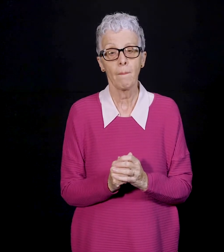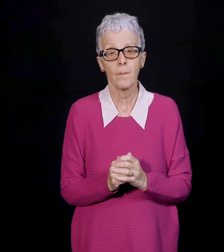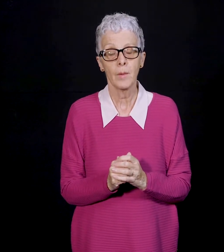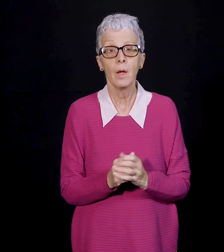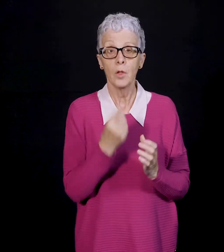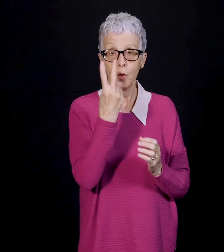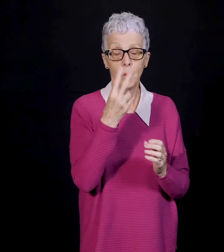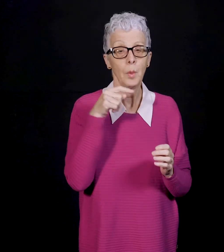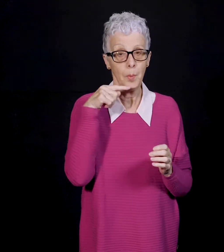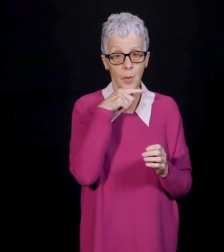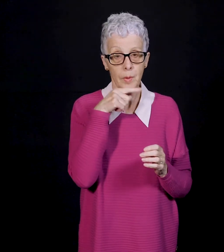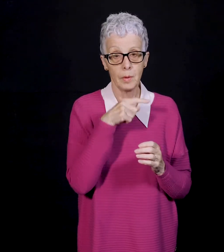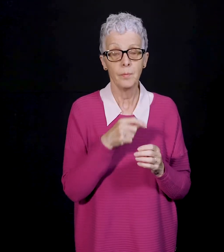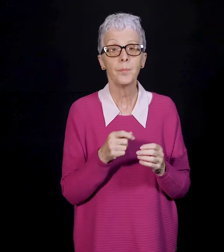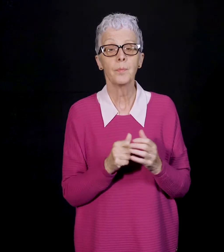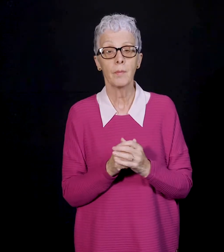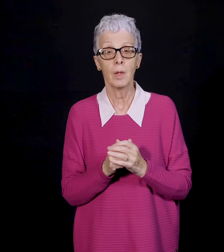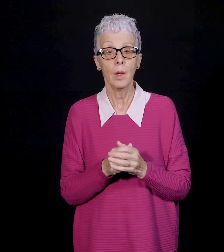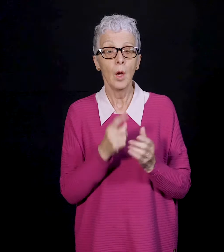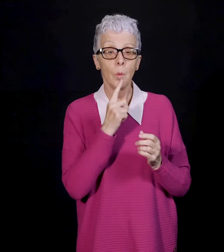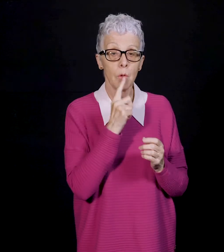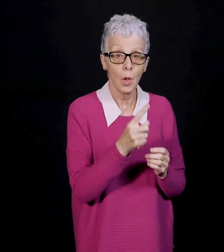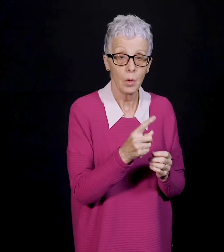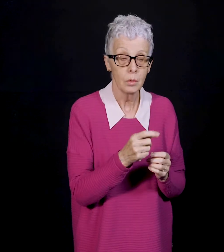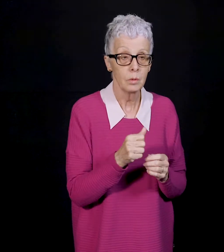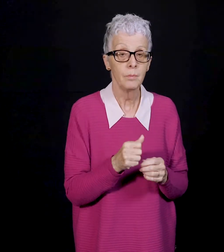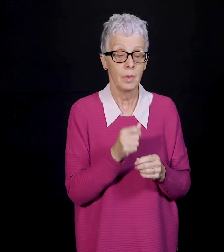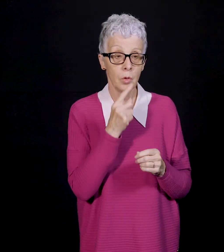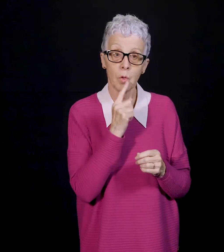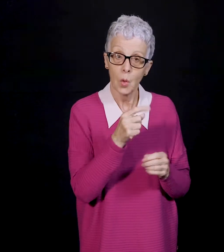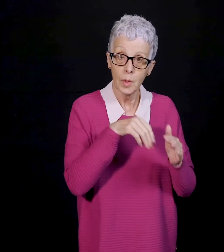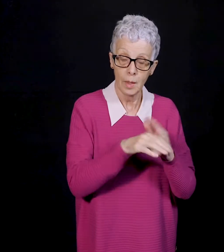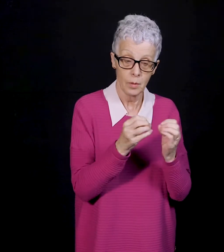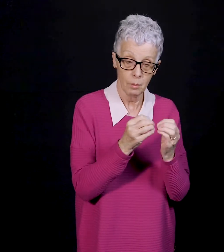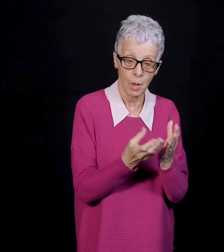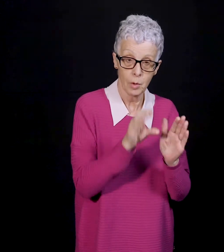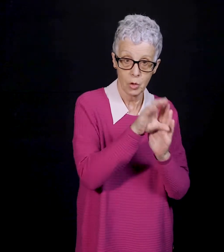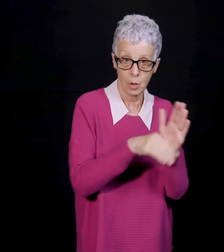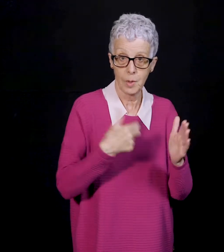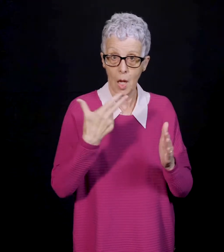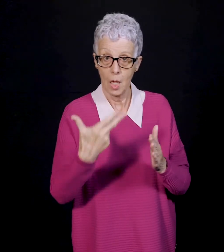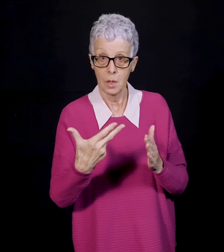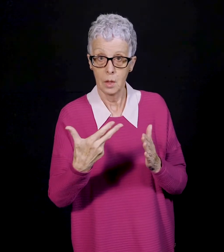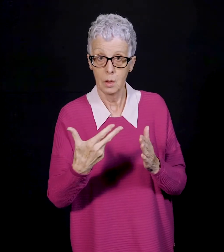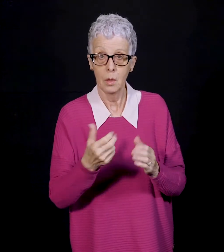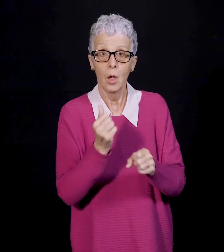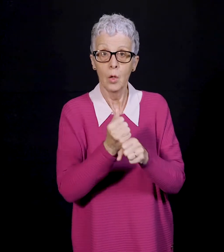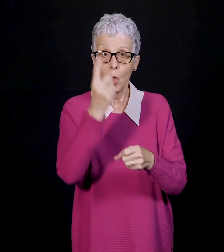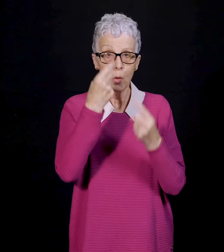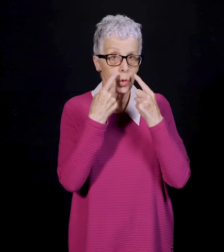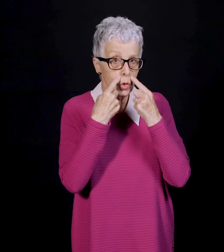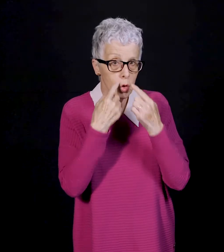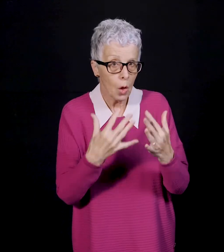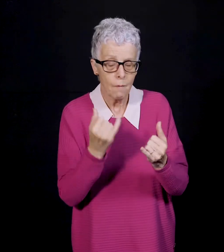Now, these two sons of Aaron, we're told, if we go back even further into chapter 8, God outlined in very